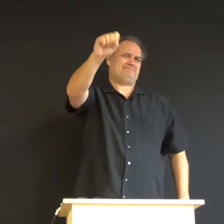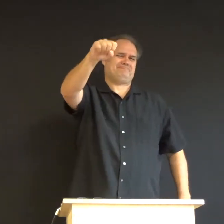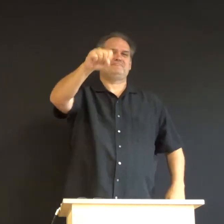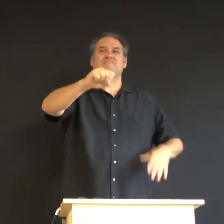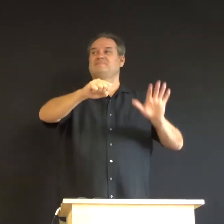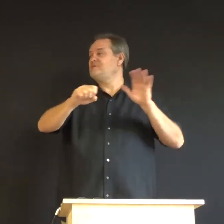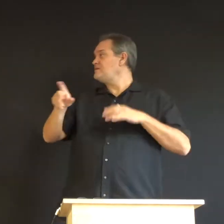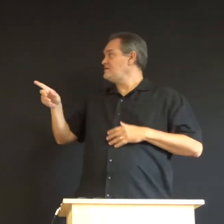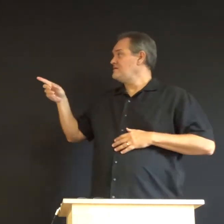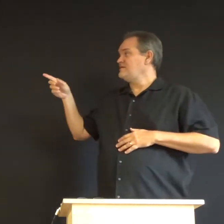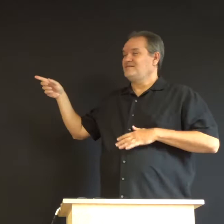yes.